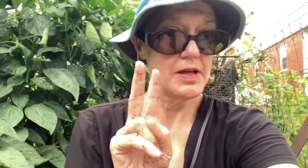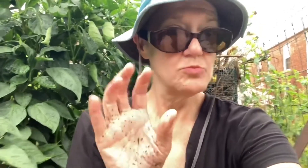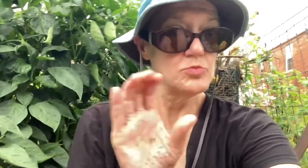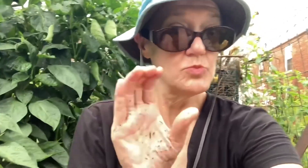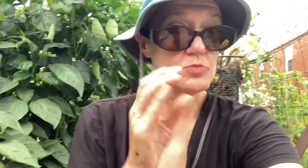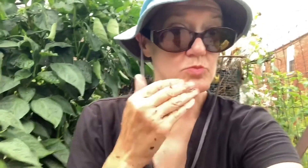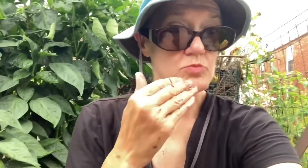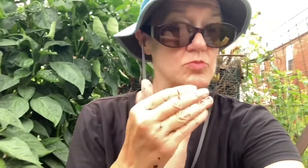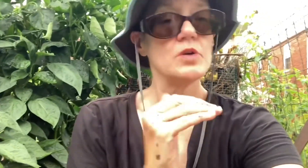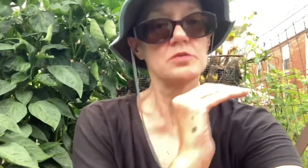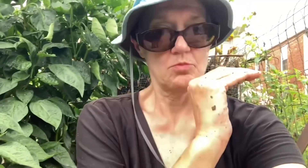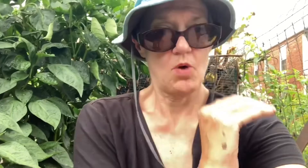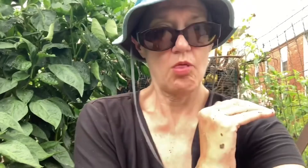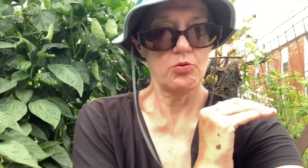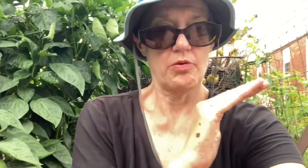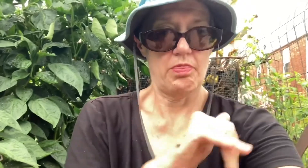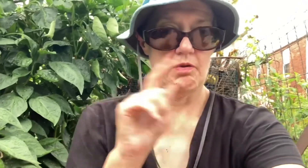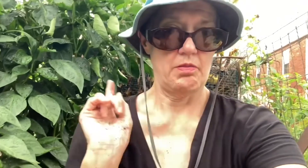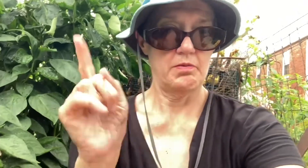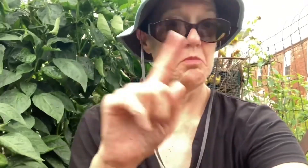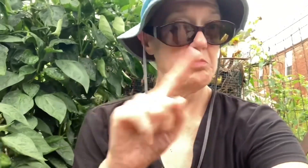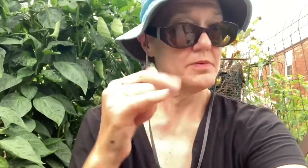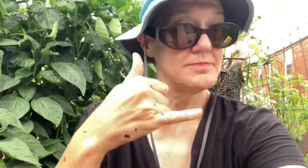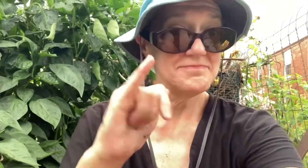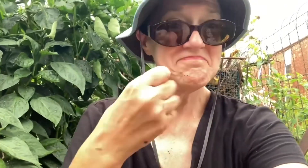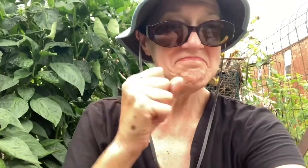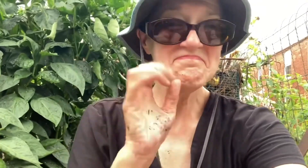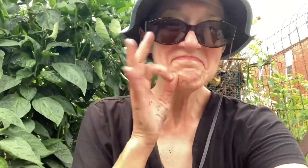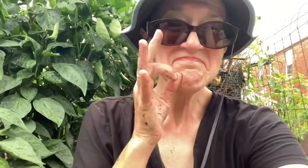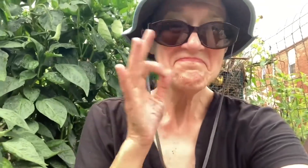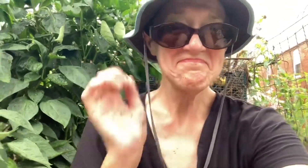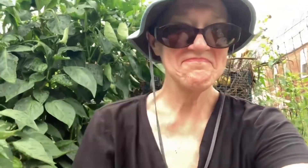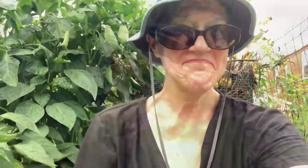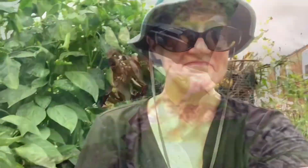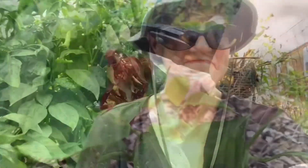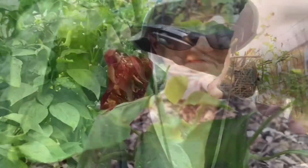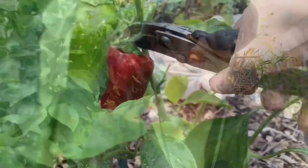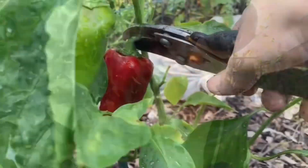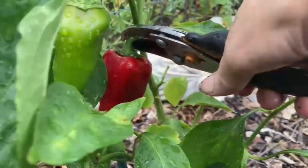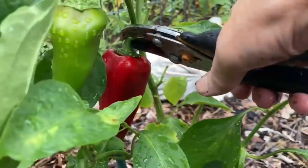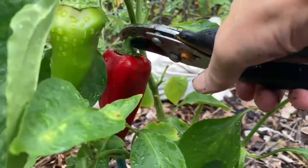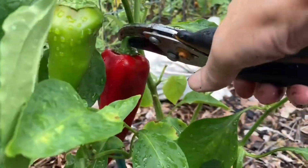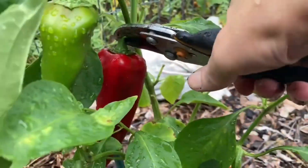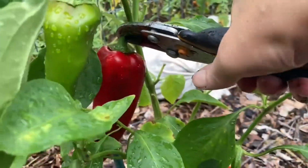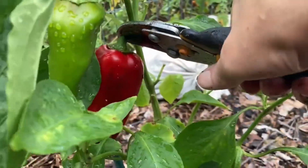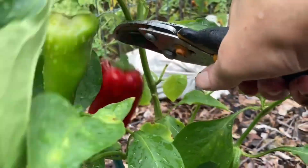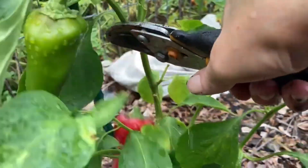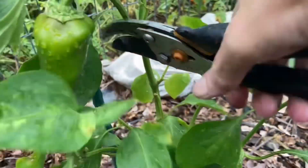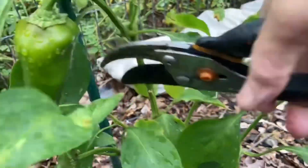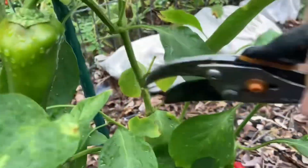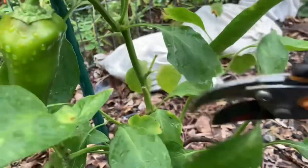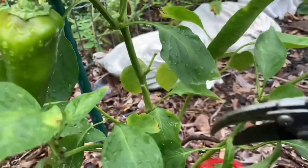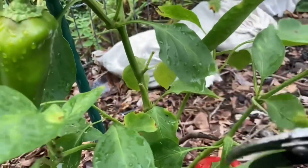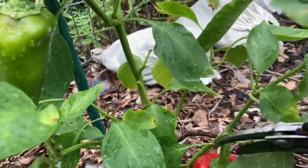So these 2 plants I had to move here 2 weeks ago. They're smaller than the rest of the peppers, but they're still producing fruit.